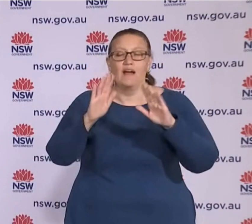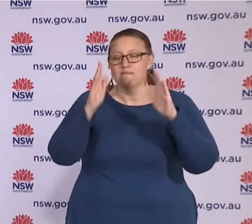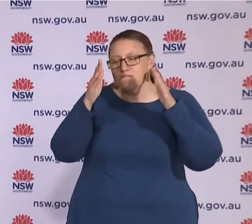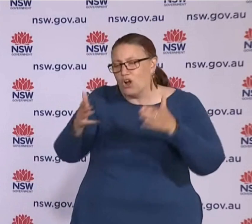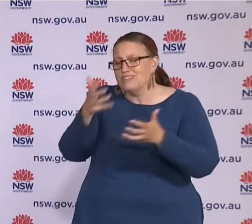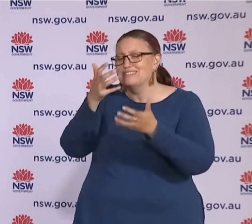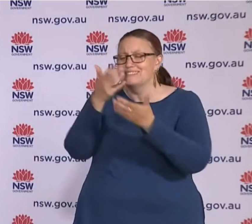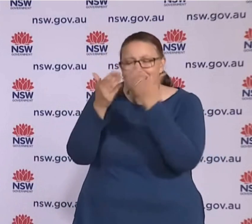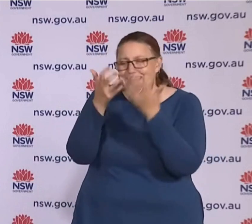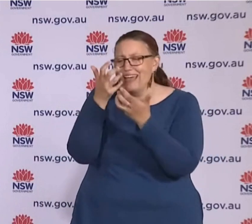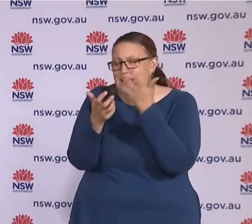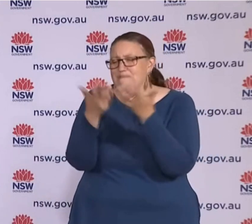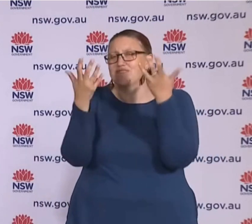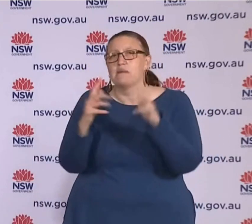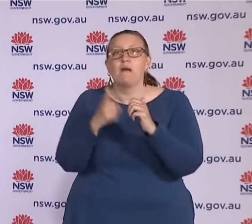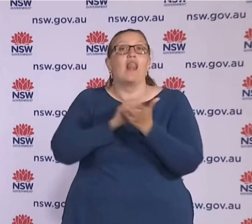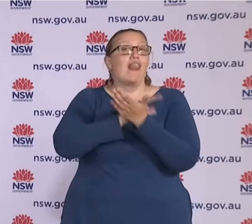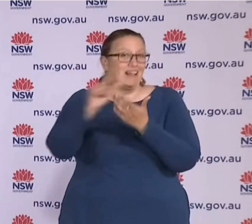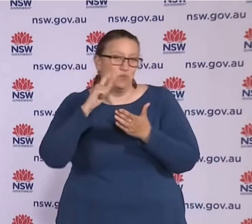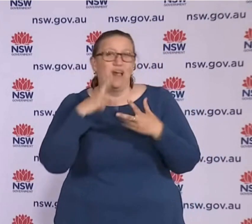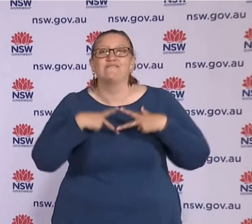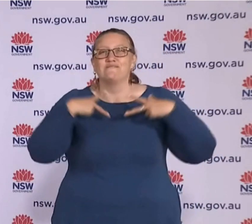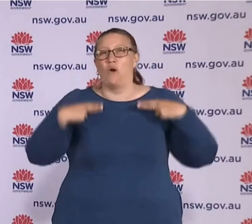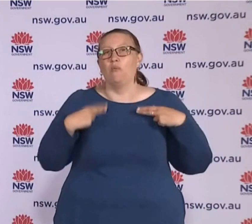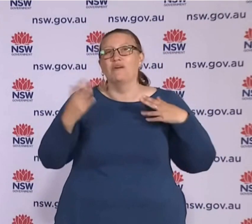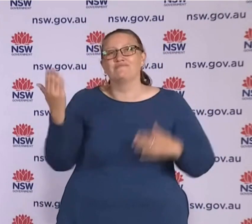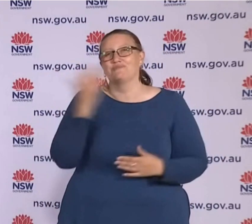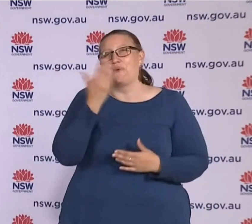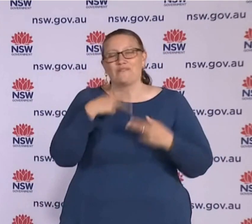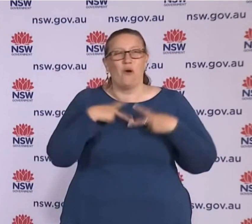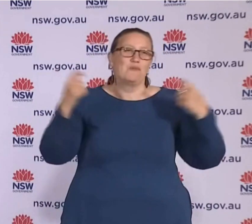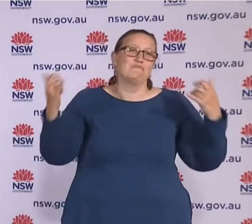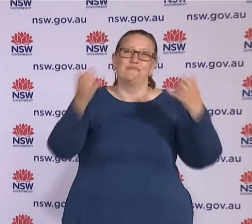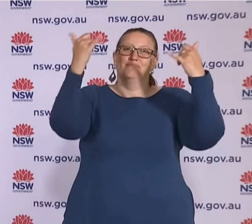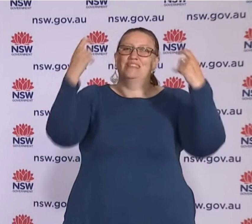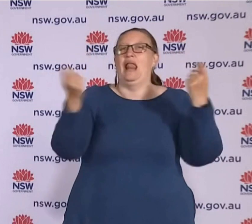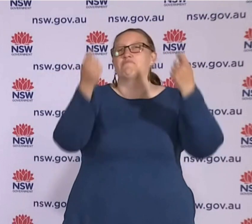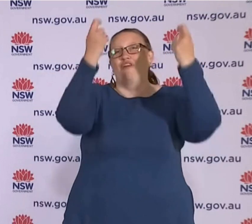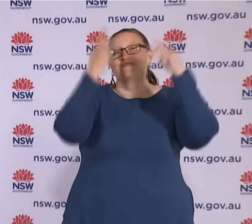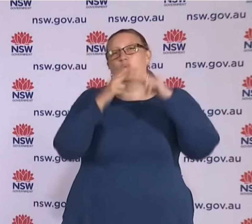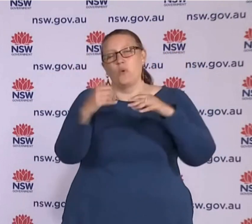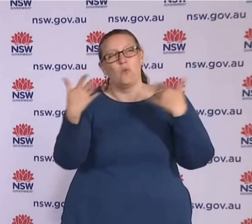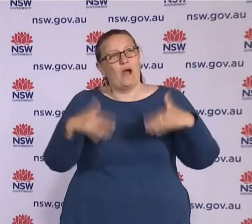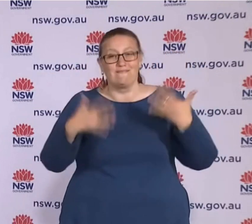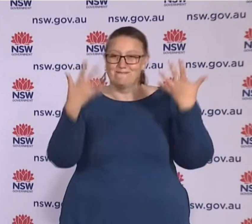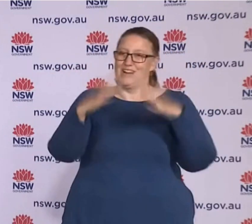can in your exams, but please know that there will be an opportunity for you to celebrate what is an important